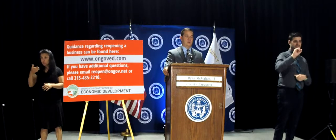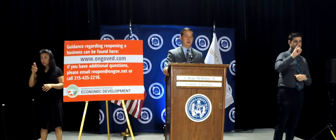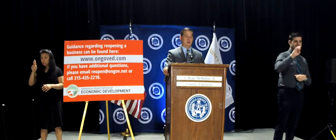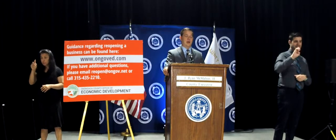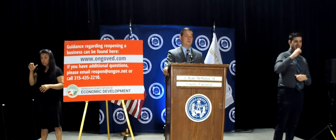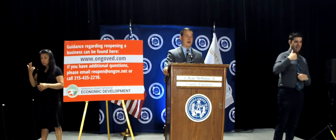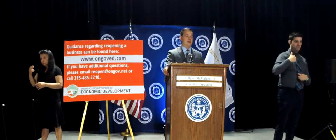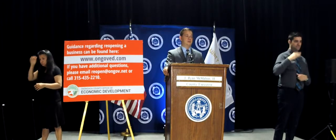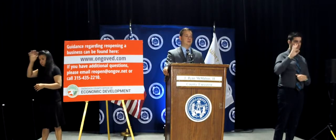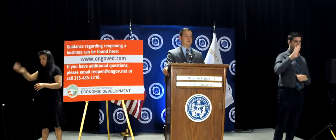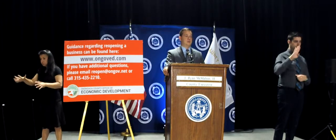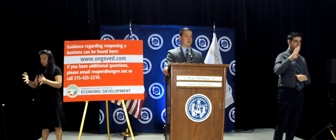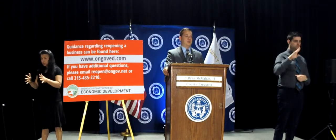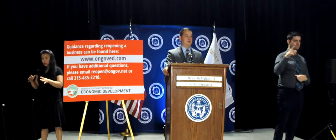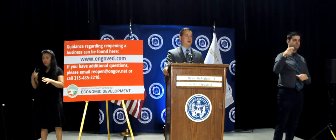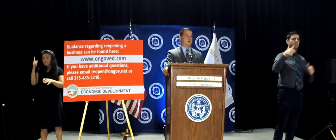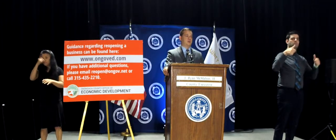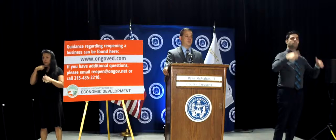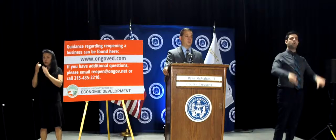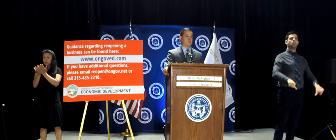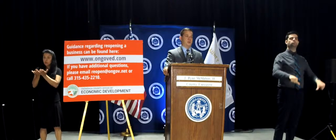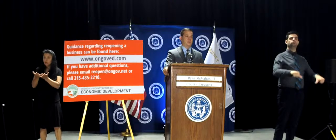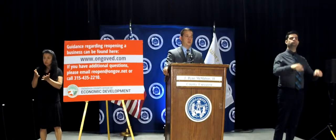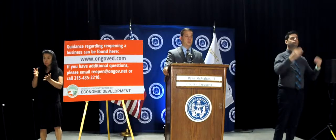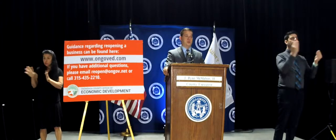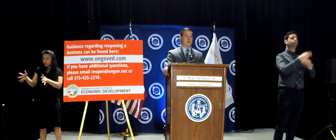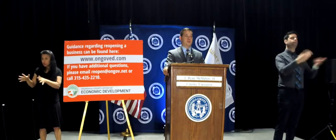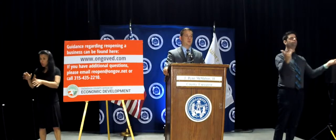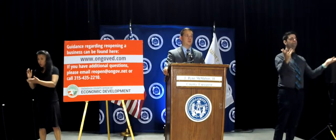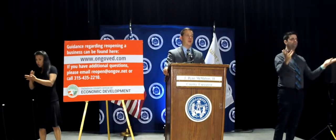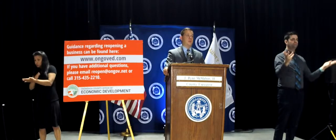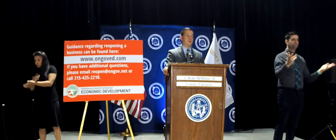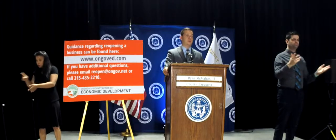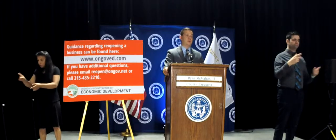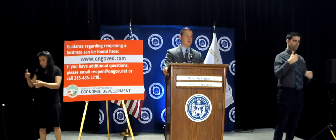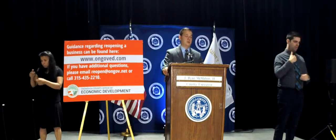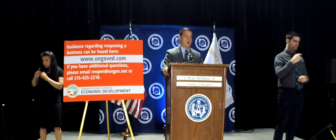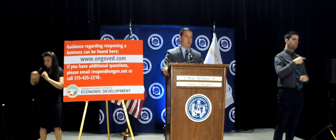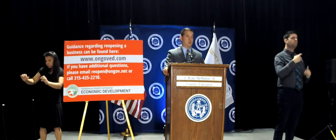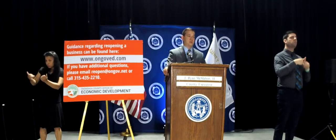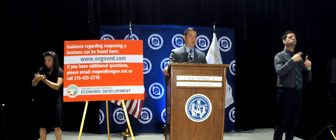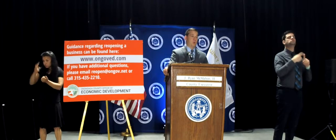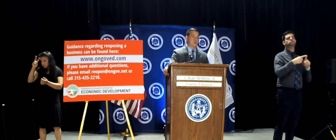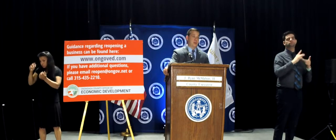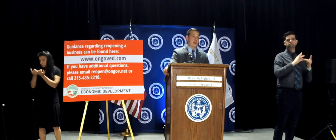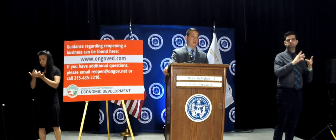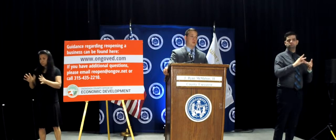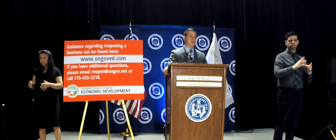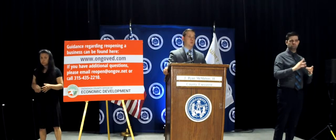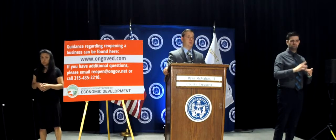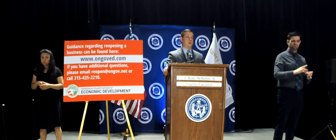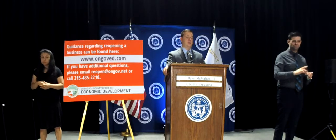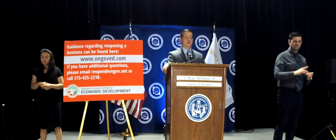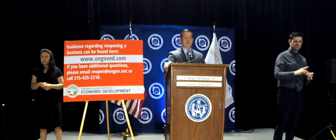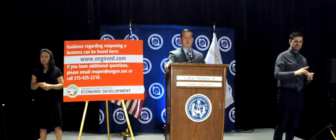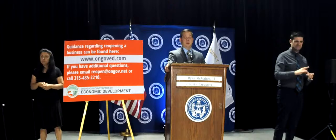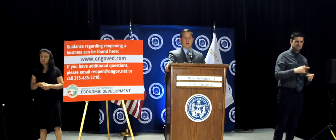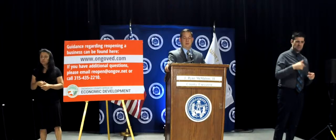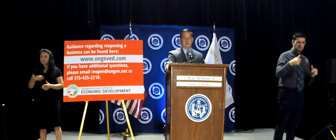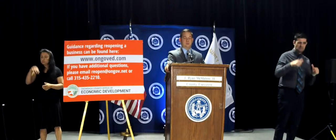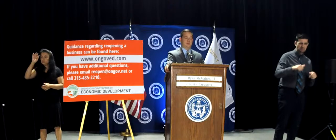So I have not talked to nursing homes about their communication with families, but to post that on social